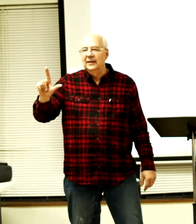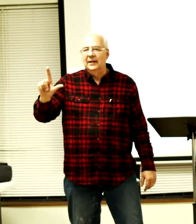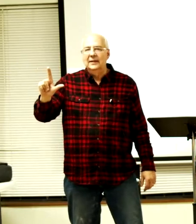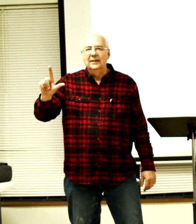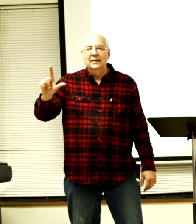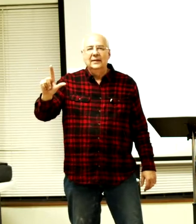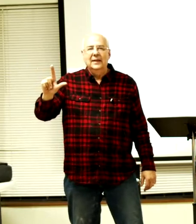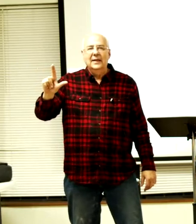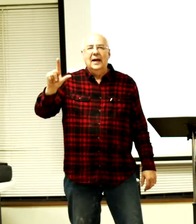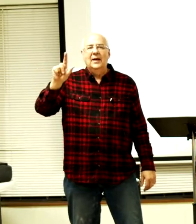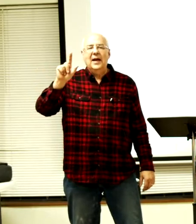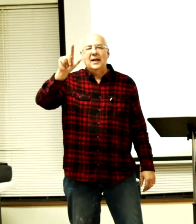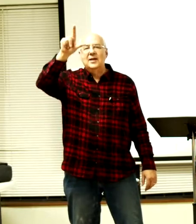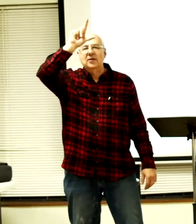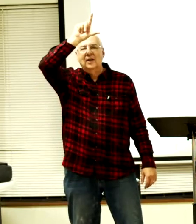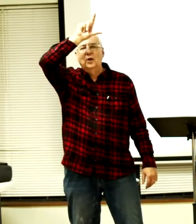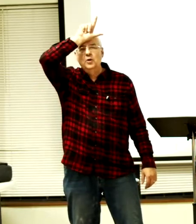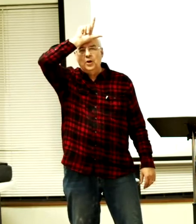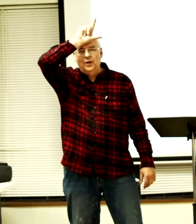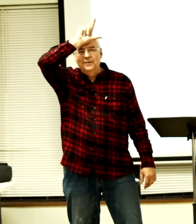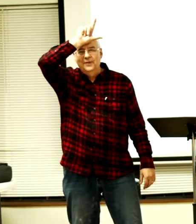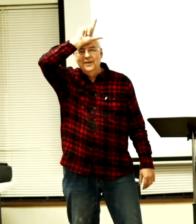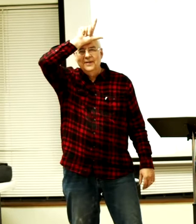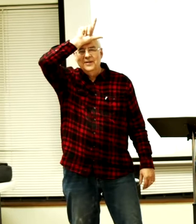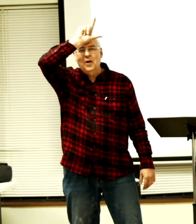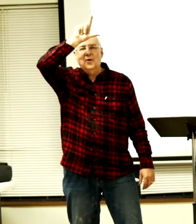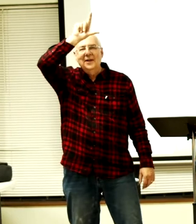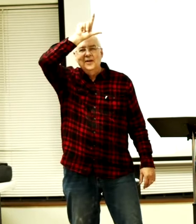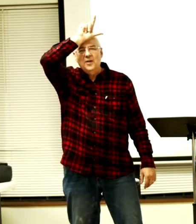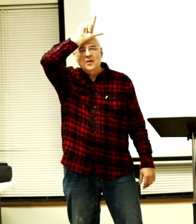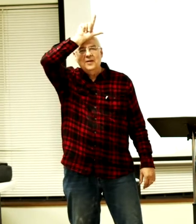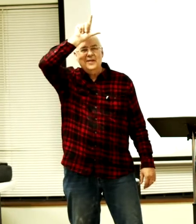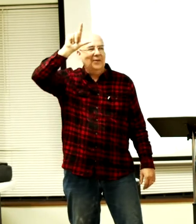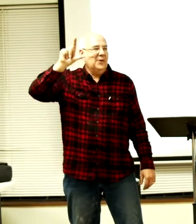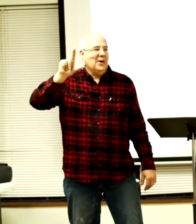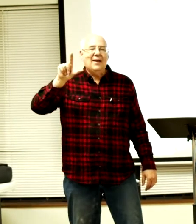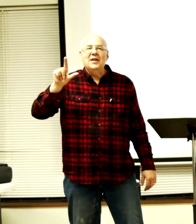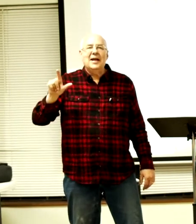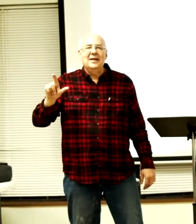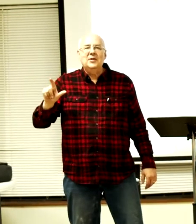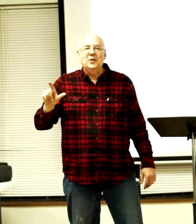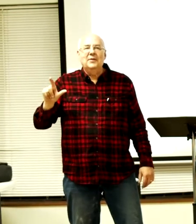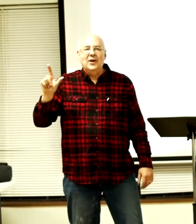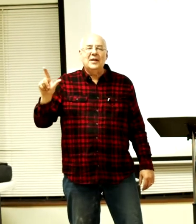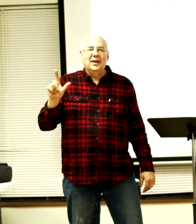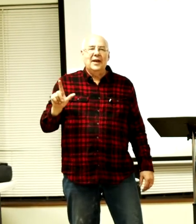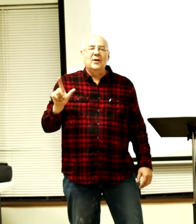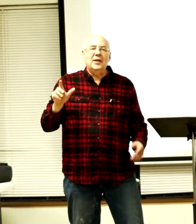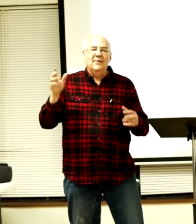Okay. That is loser. So we haven't gotten into the various letters in